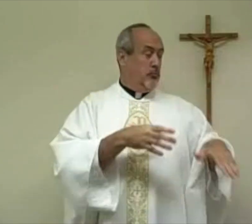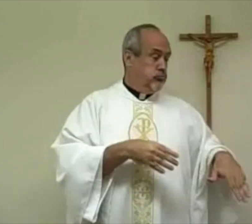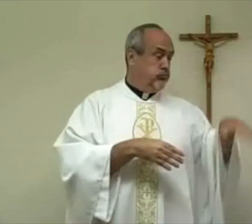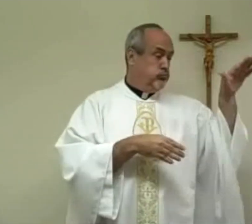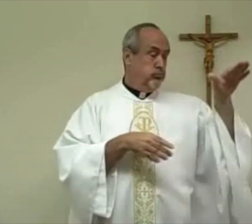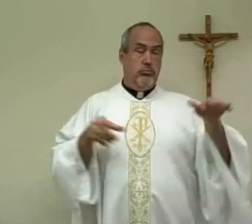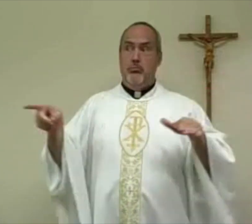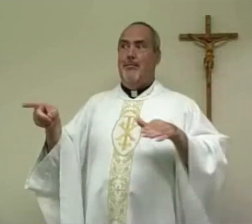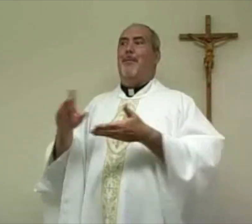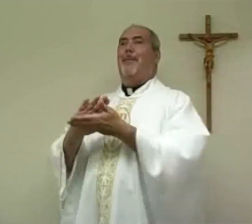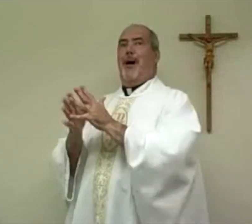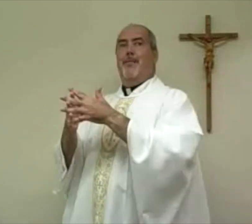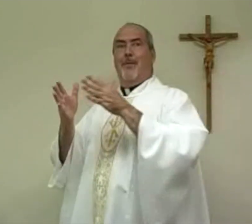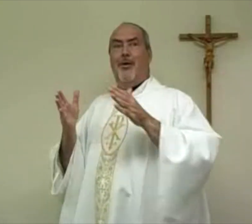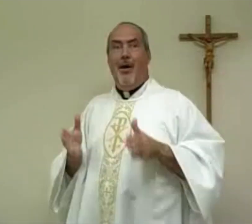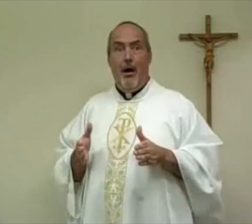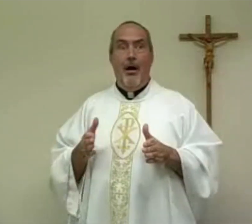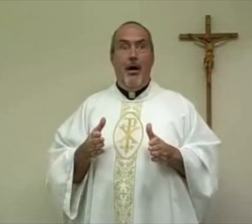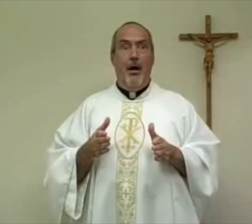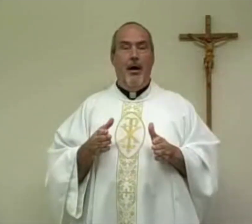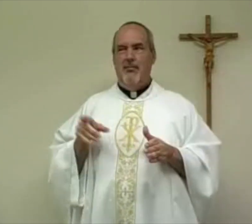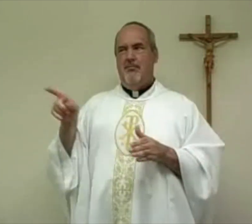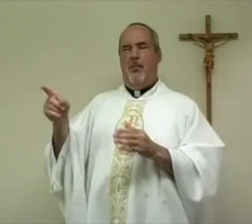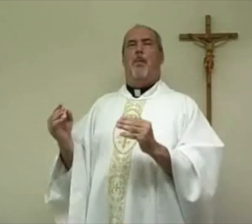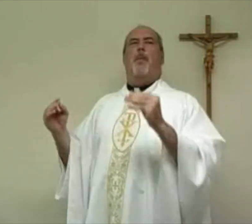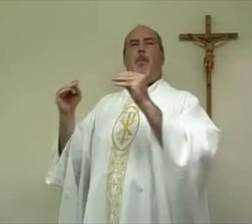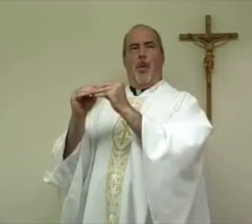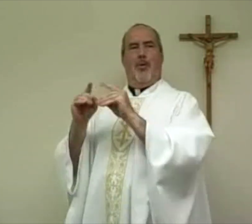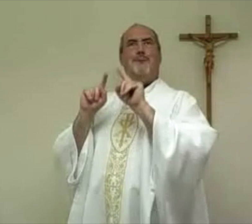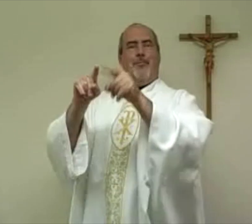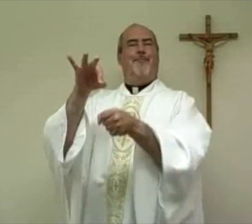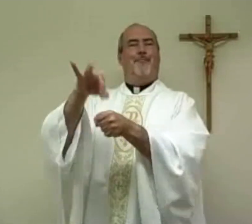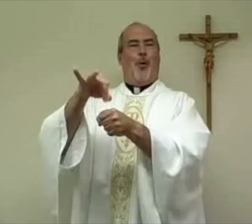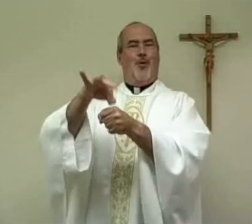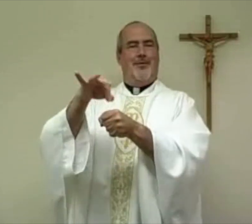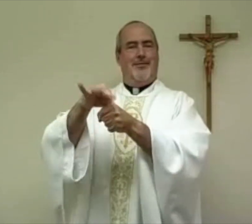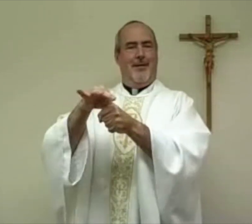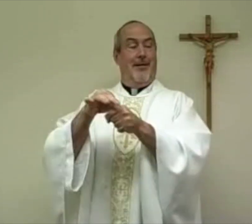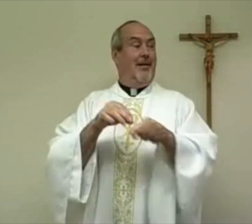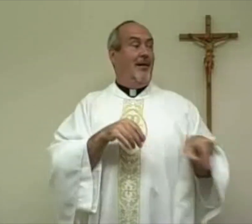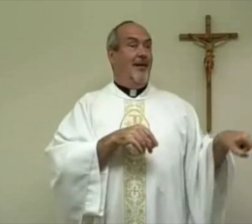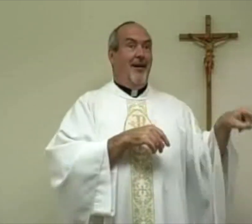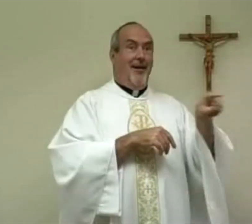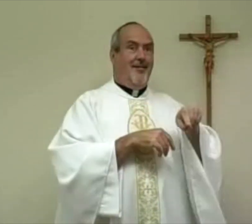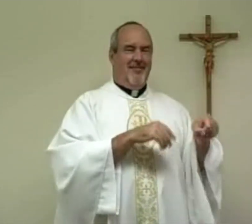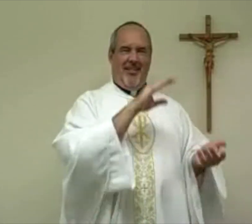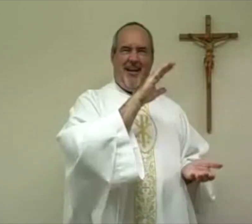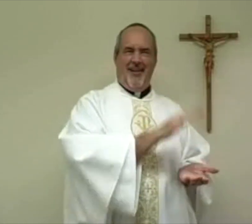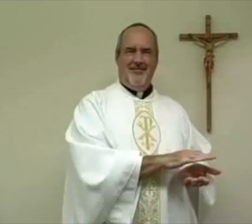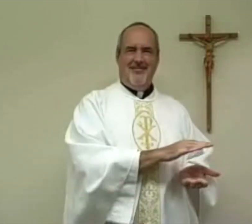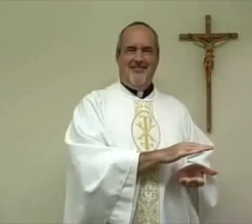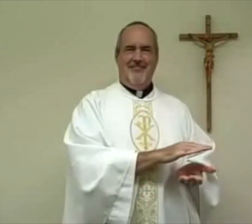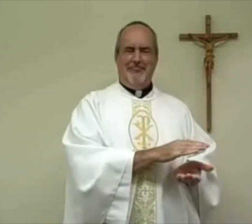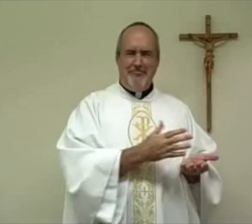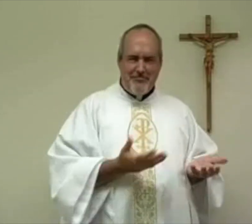And if we look at these two groups, the immigrant naturalized citizens tend to